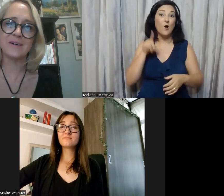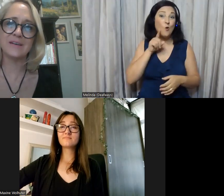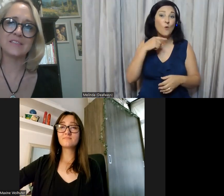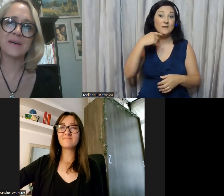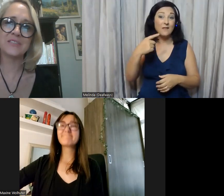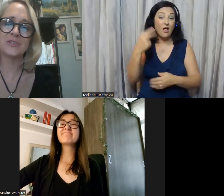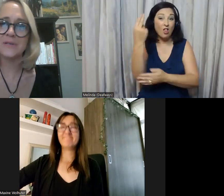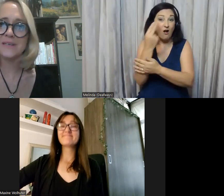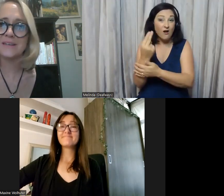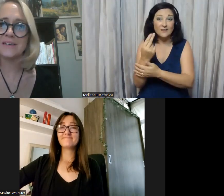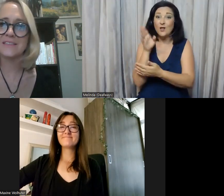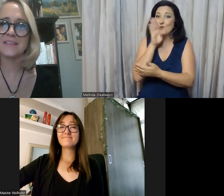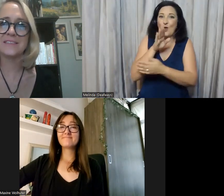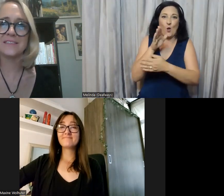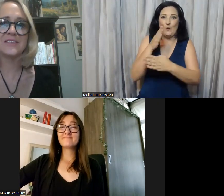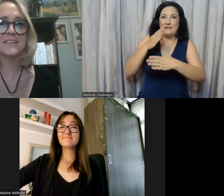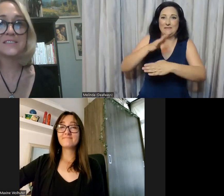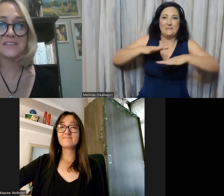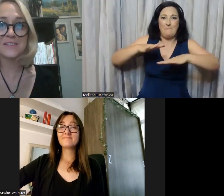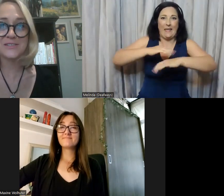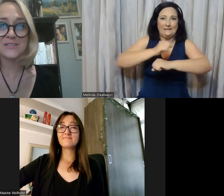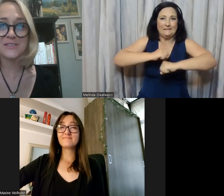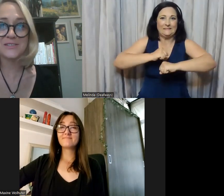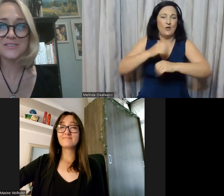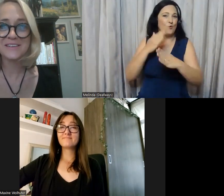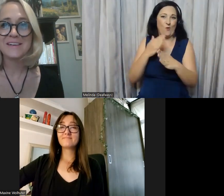a space to work. It's not an excuse.